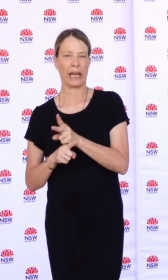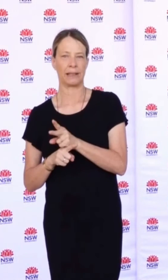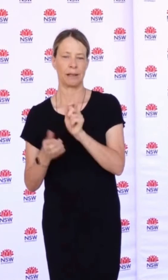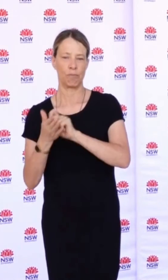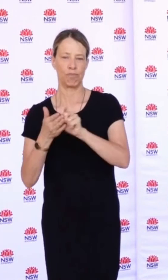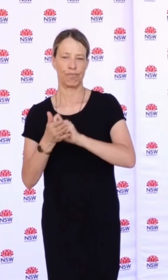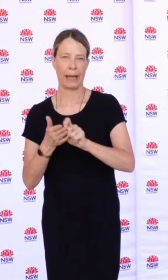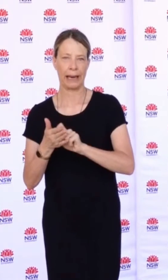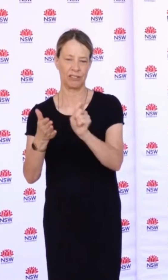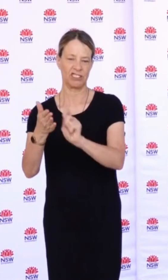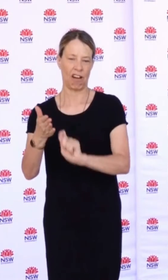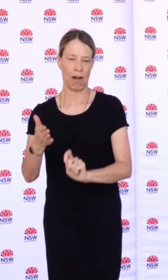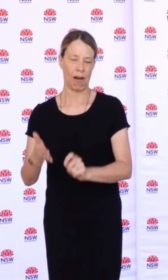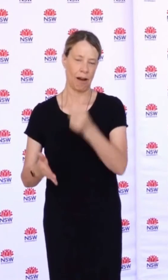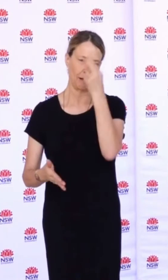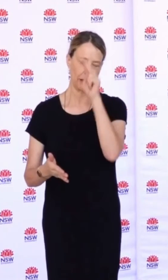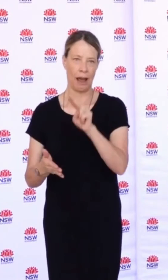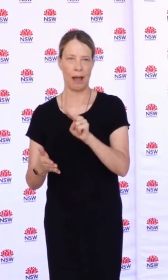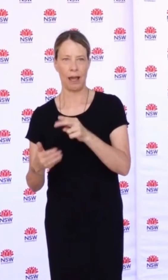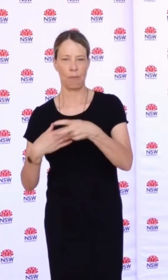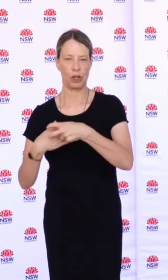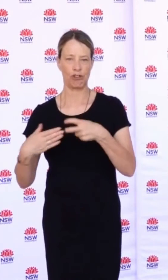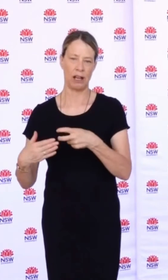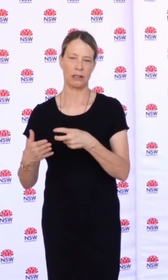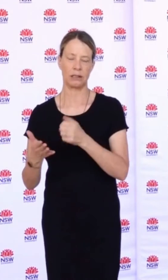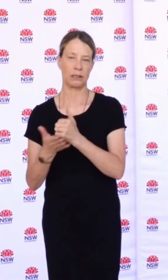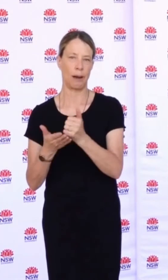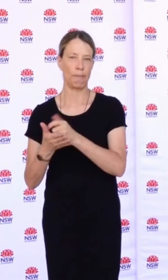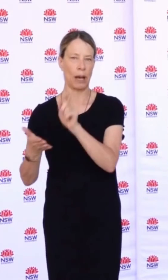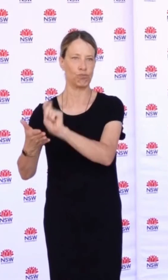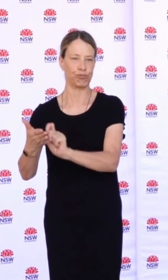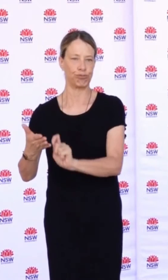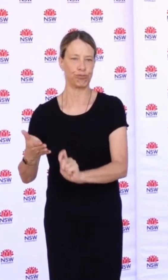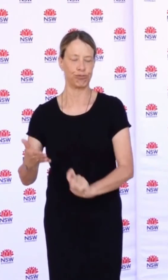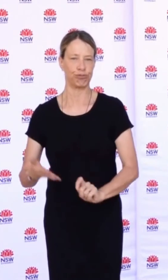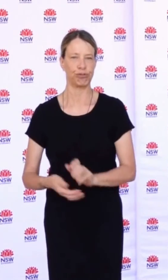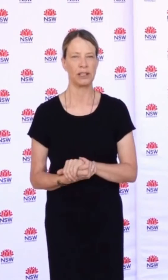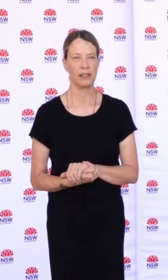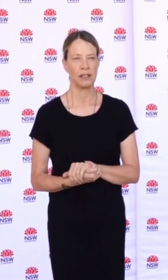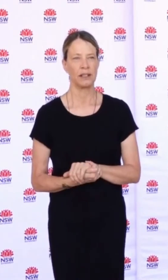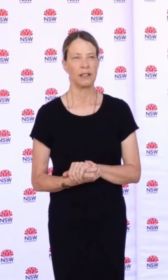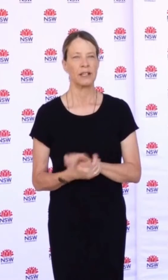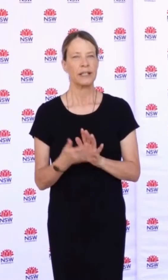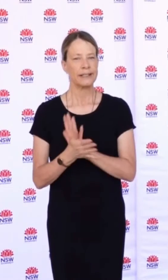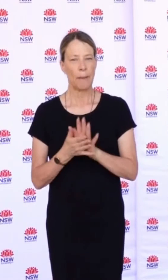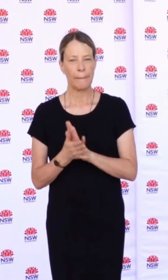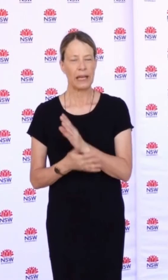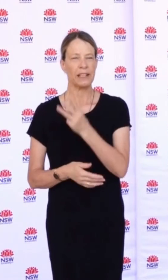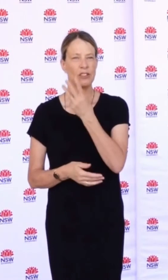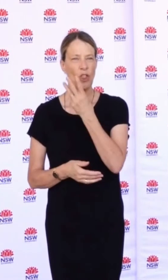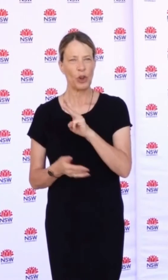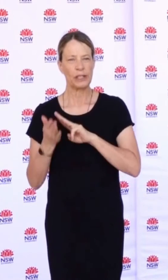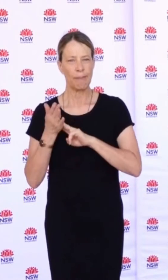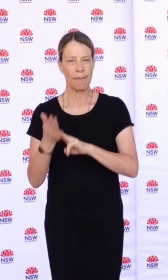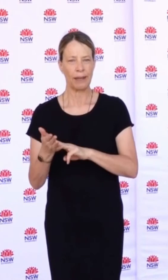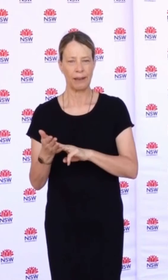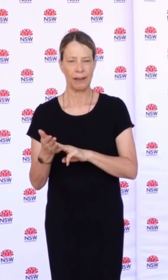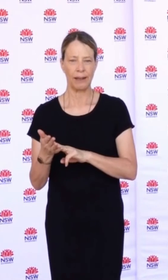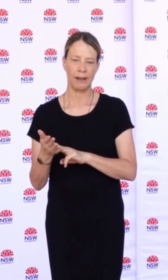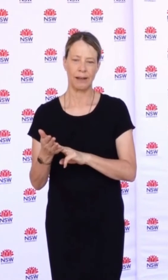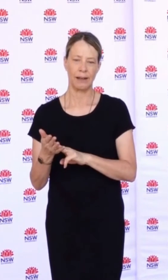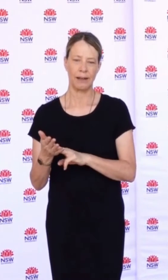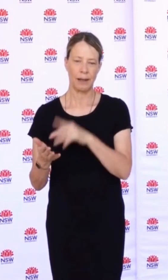there might be outages from this app? Yeah, look, we saw an example of that last week, I think it was, where we had